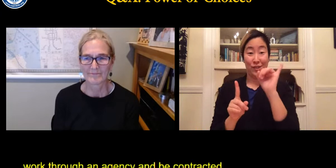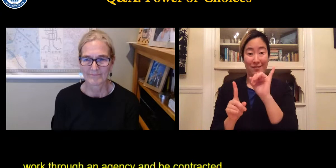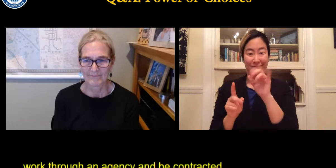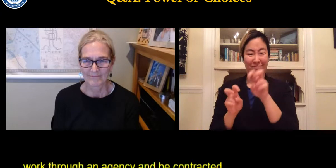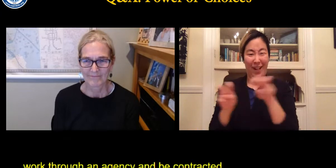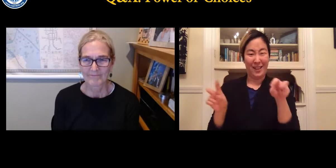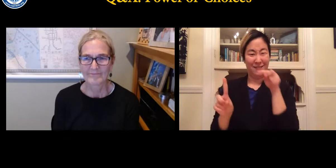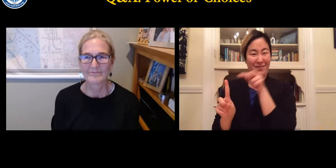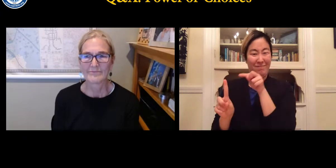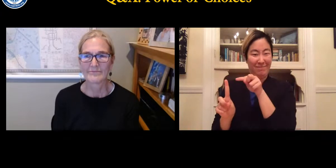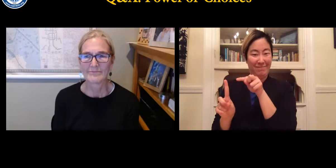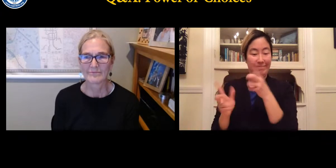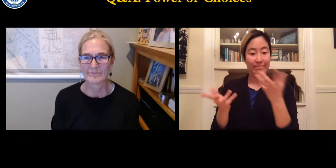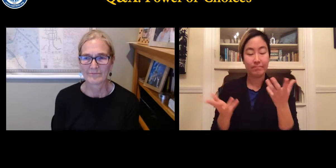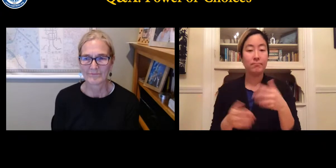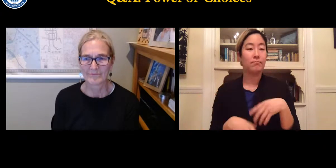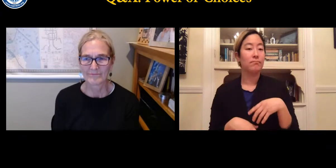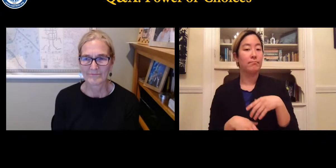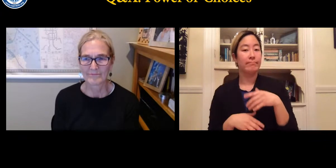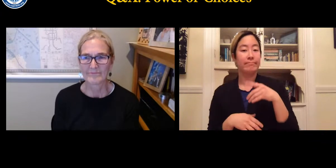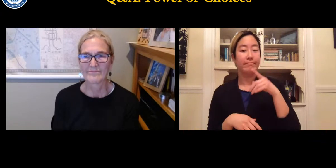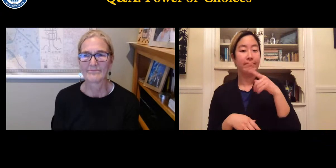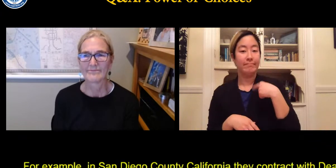Medi-Cal, a Medicare voucher for those services.